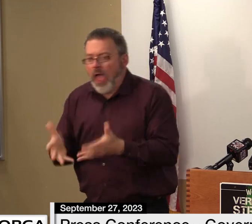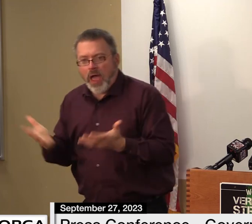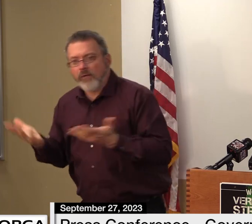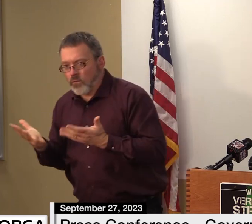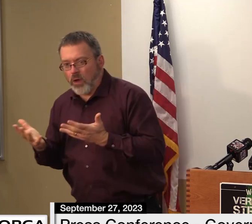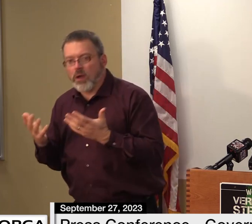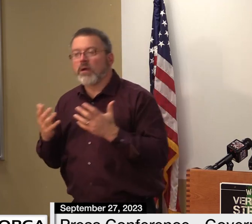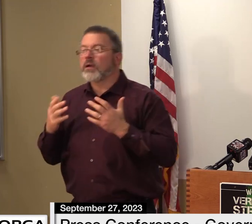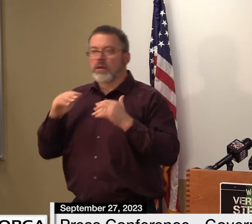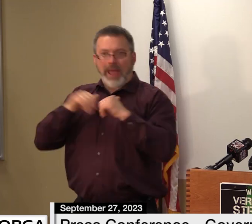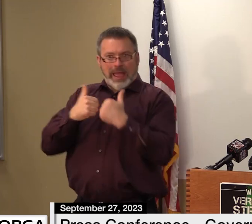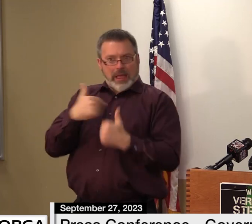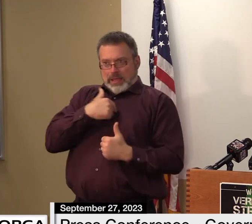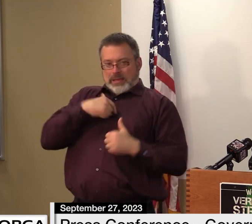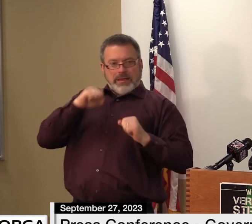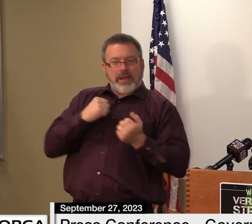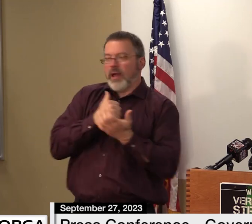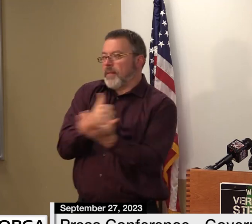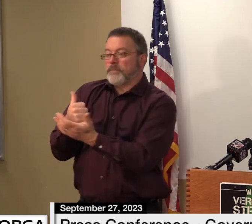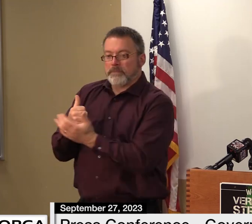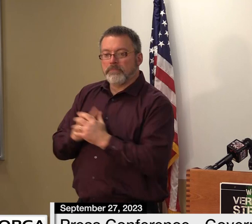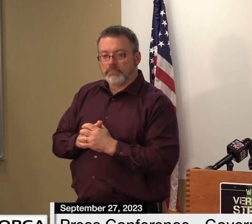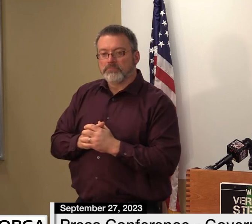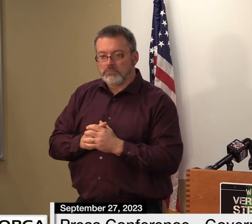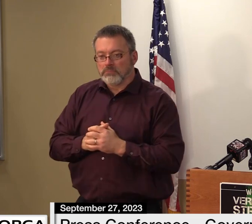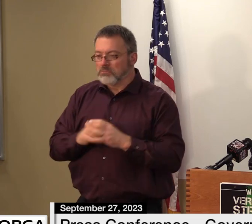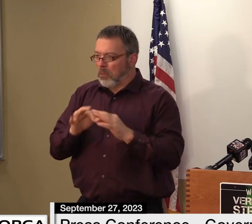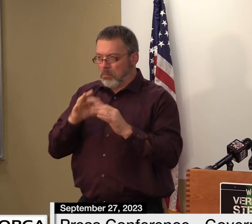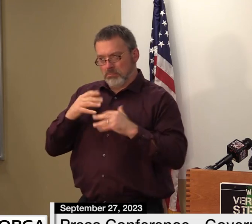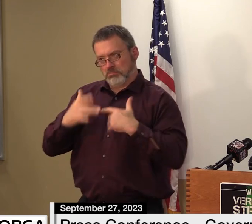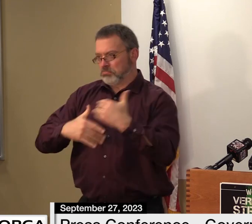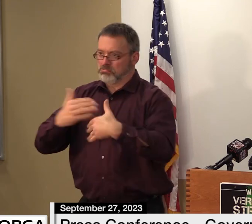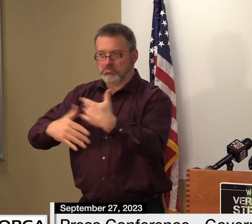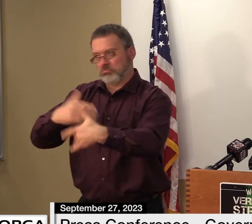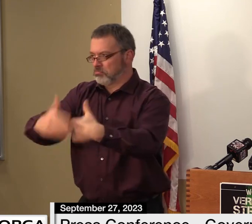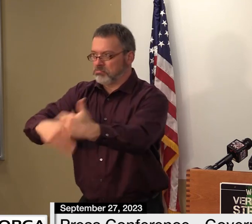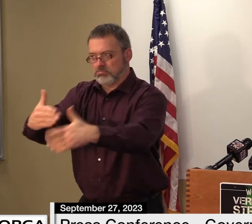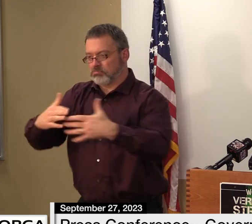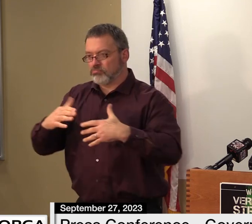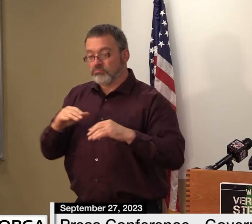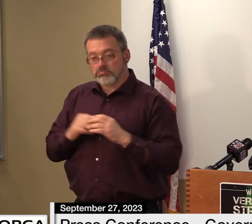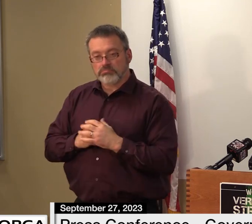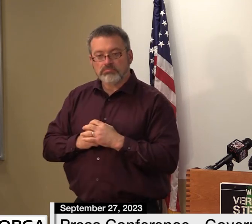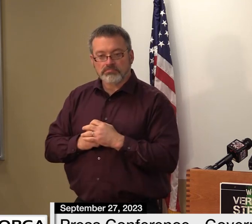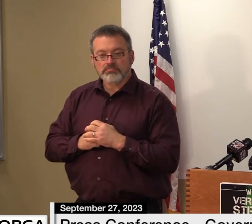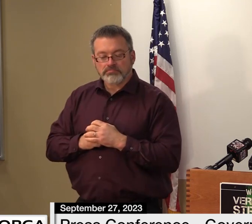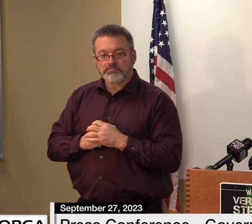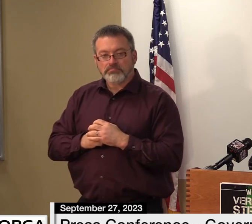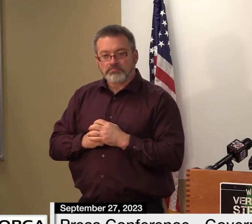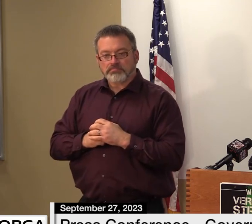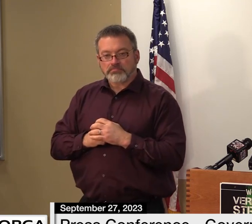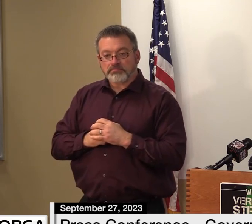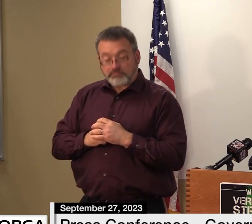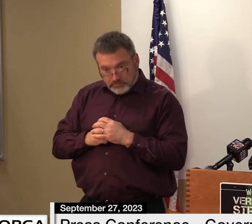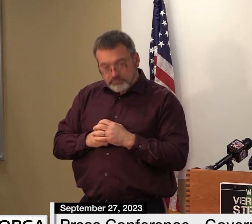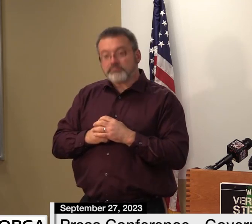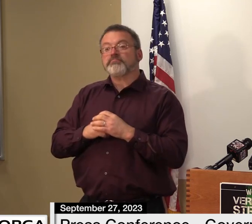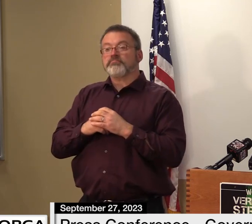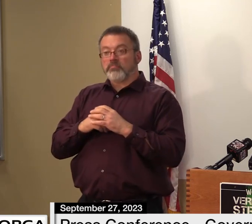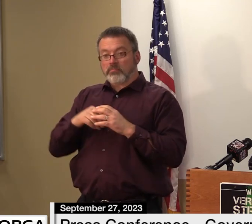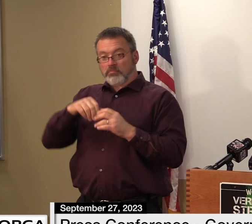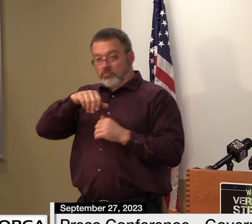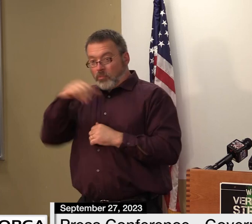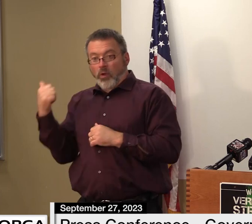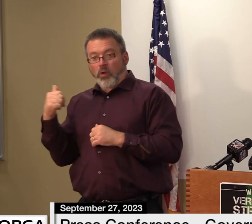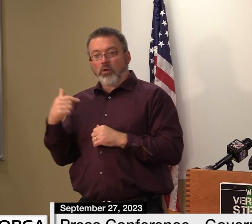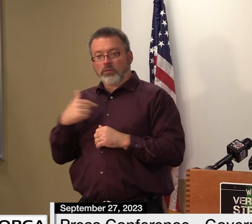can help them get back into those systems over time. Additionally, there is, as part of the grant we worked on